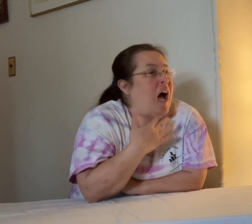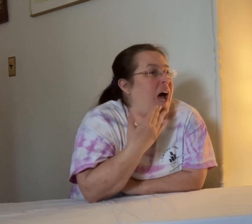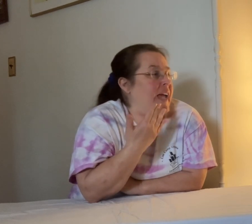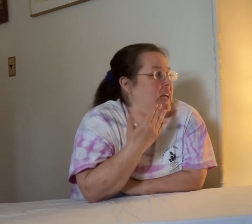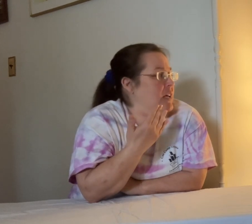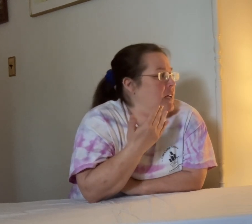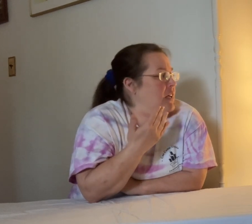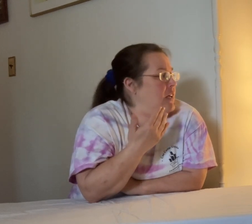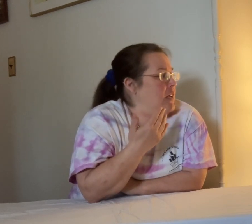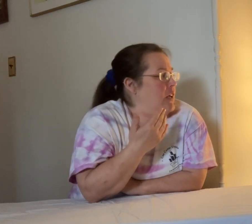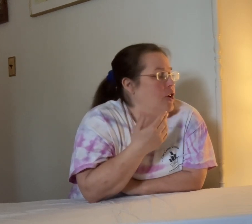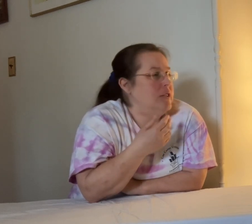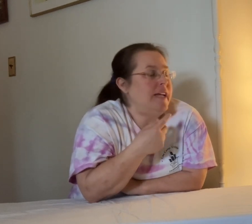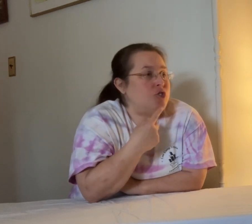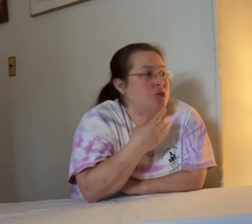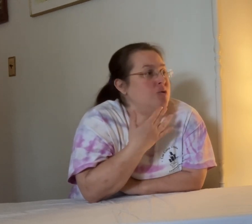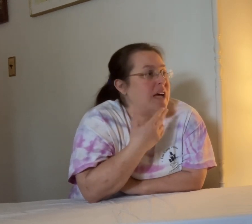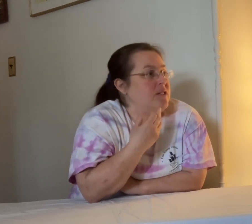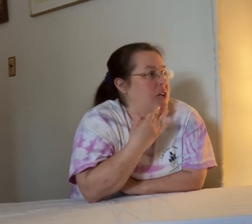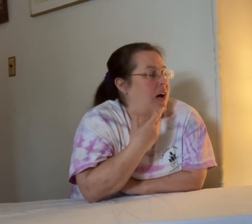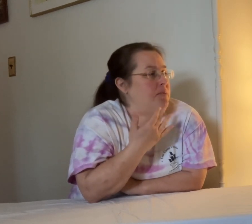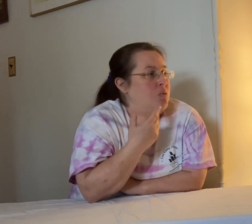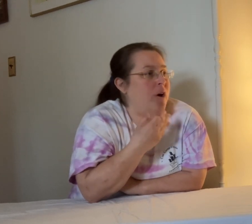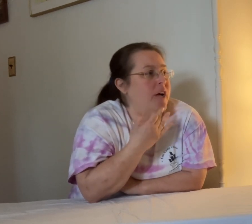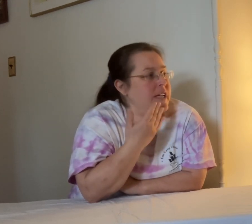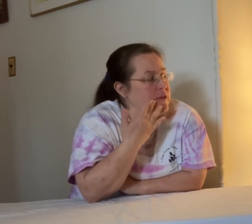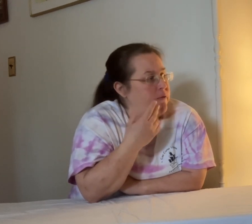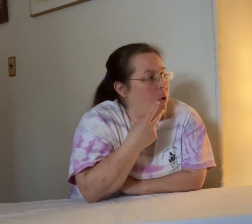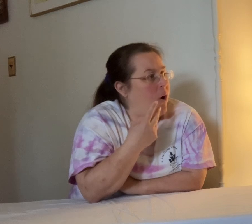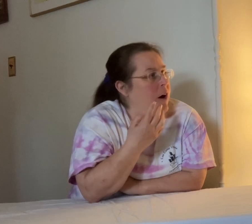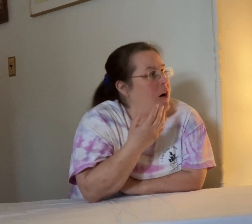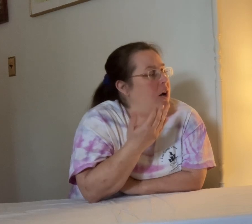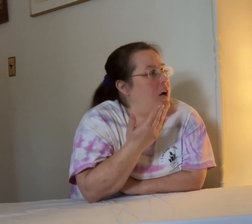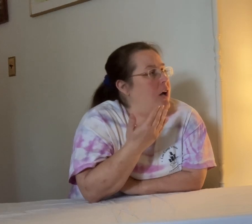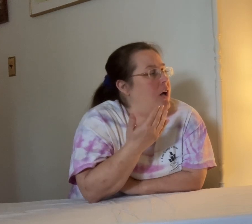die. Like two desktops, one on each floor,